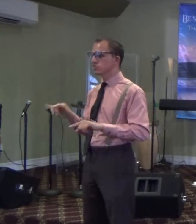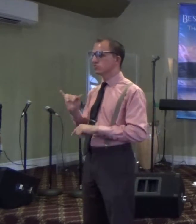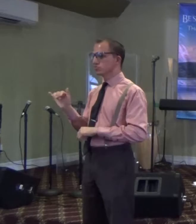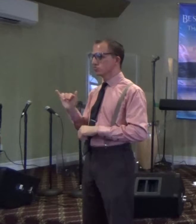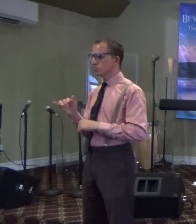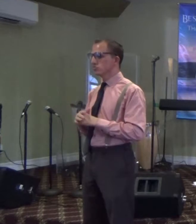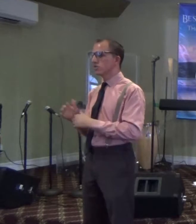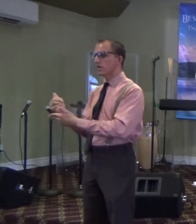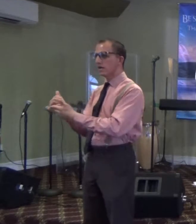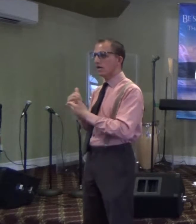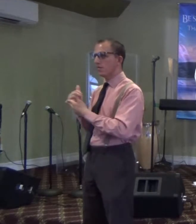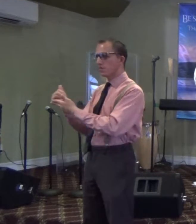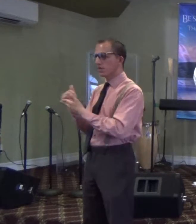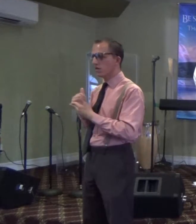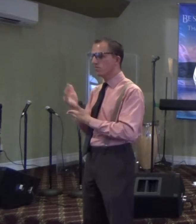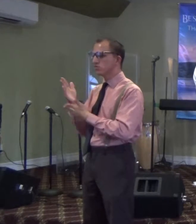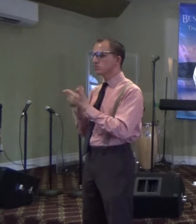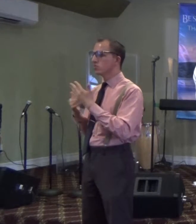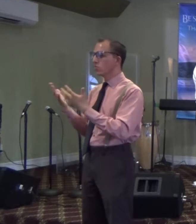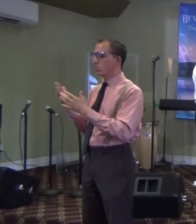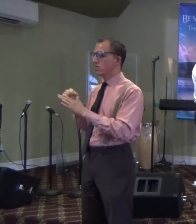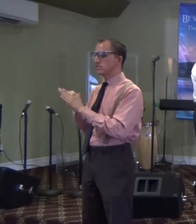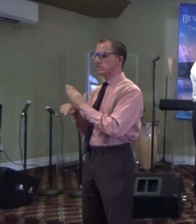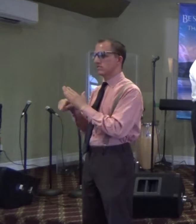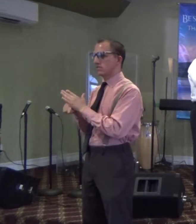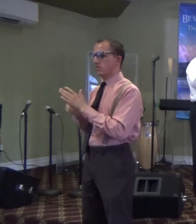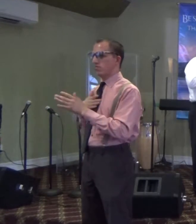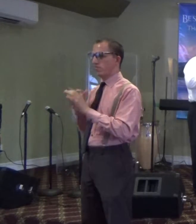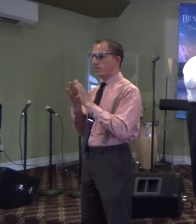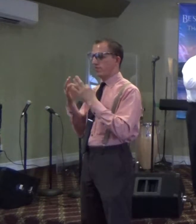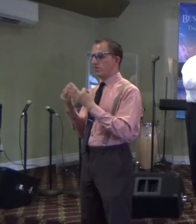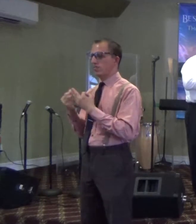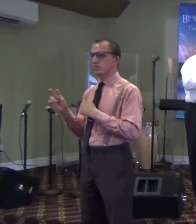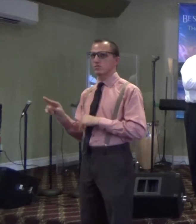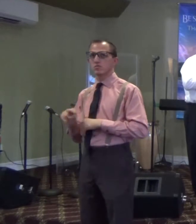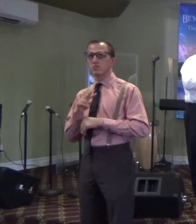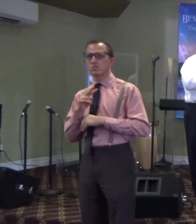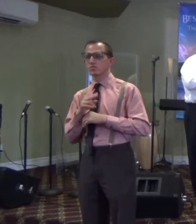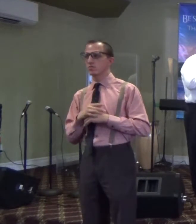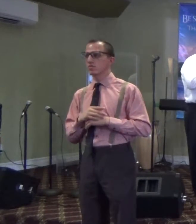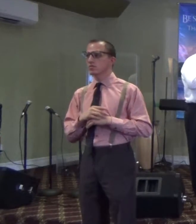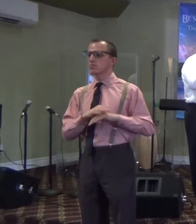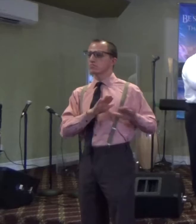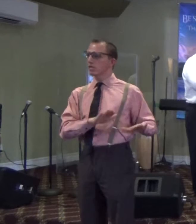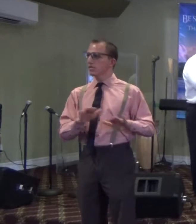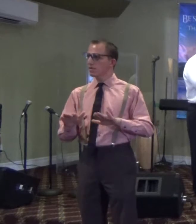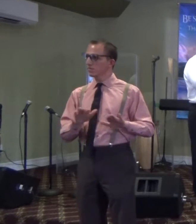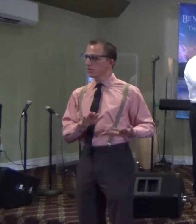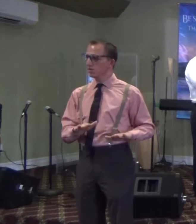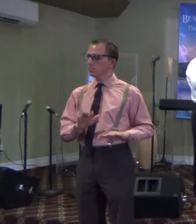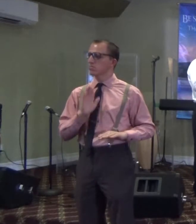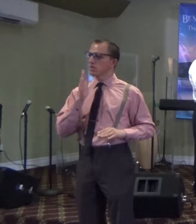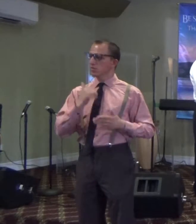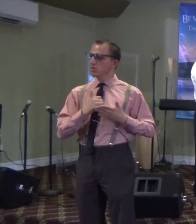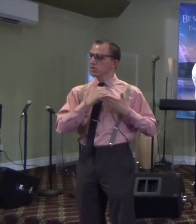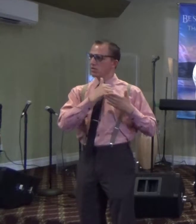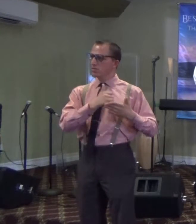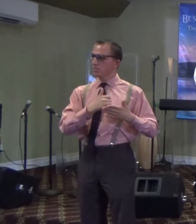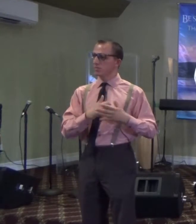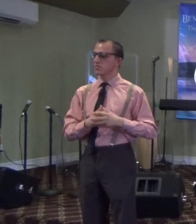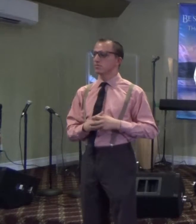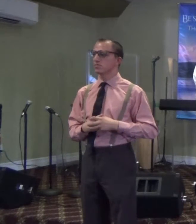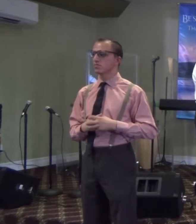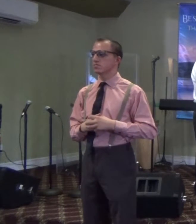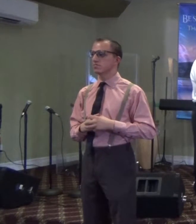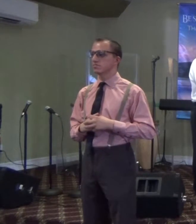children. Ayúdame. Help me, please. Y ya le dije yo, Then I told them, cálmese por favor. calm down, Lo sir. vamos a We're ayudar. going to